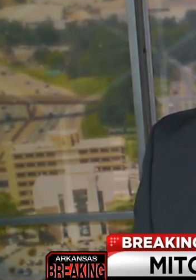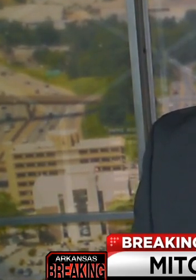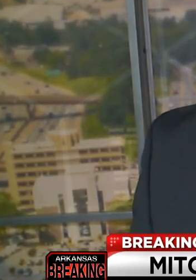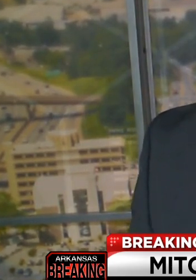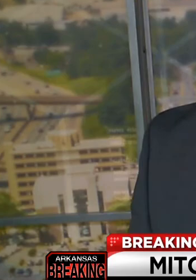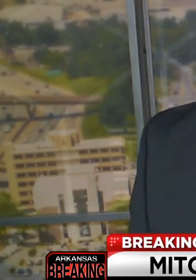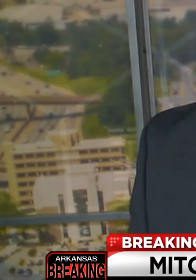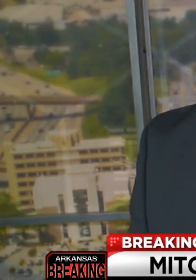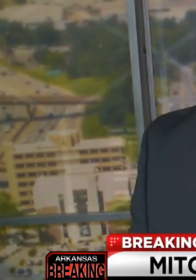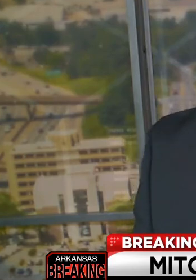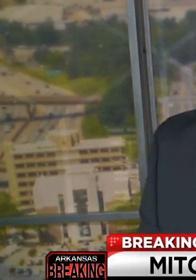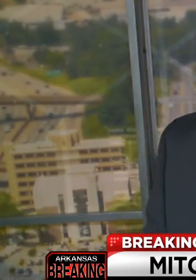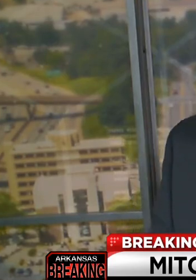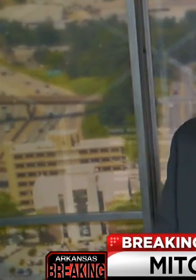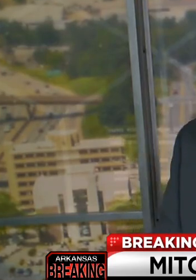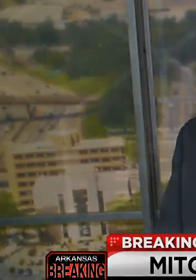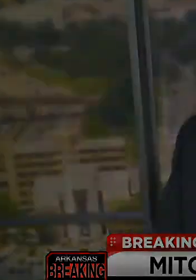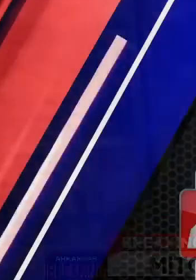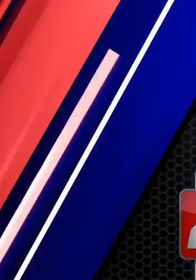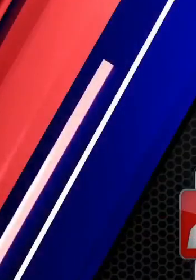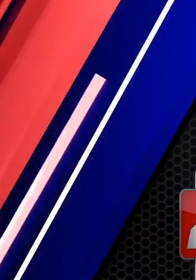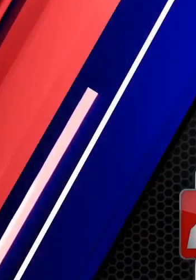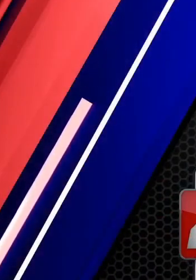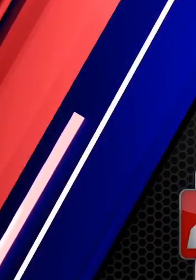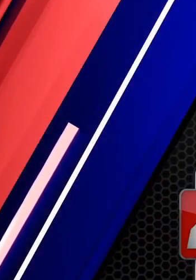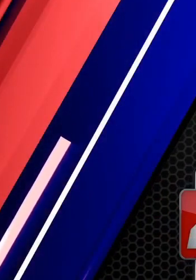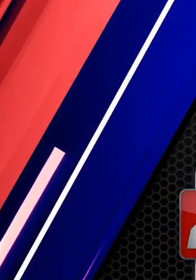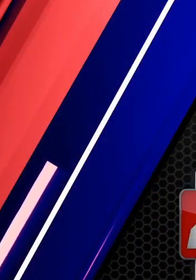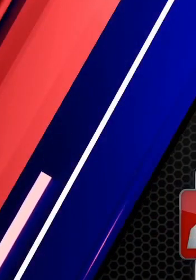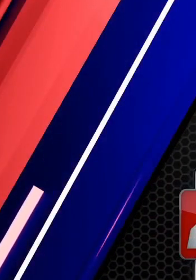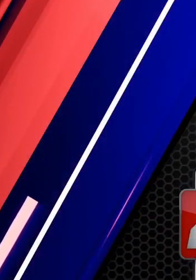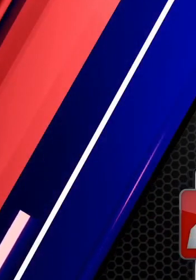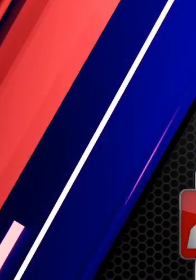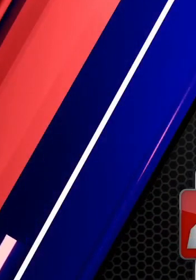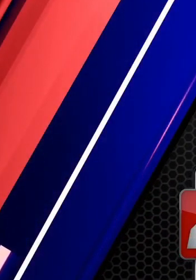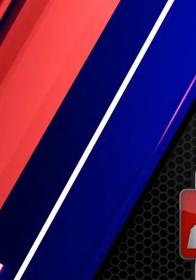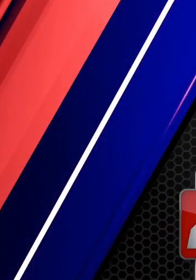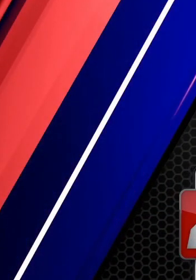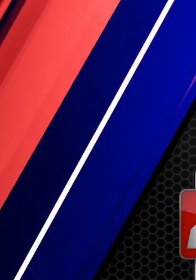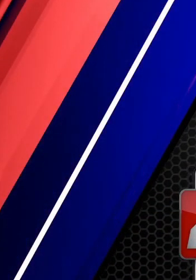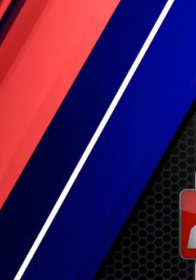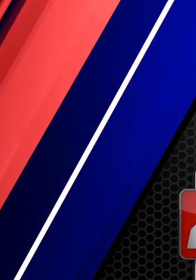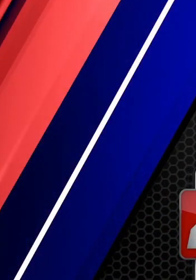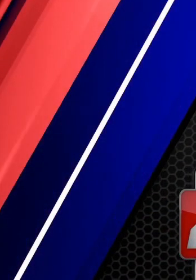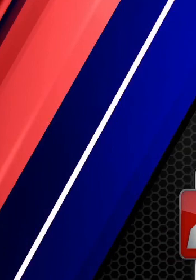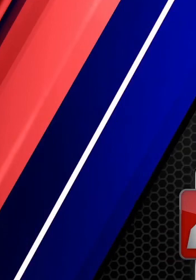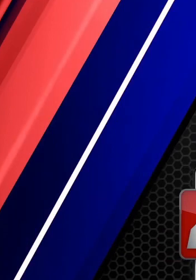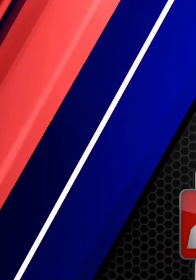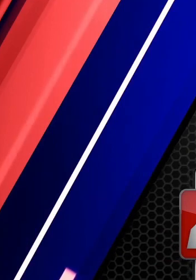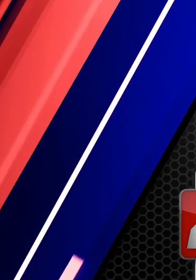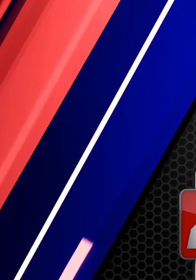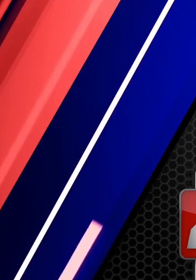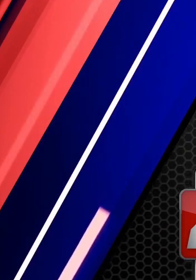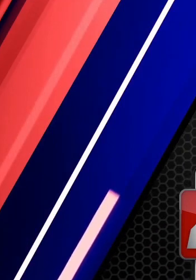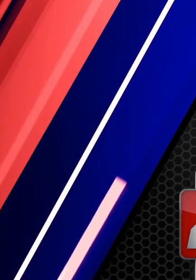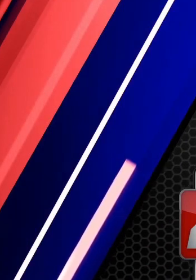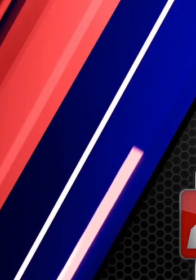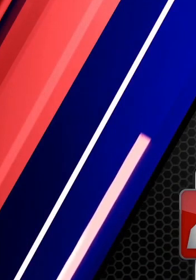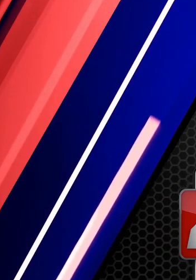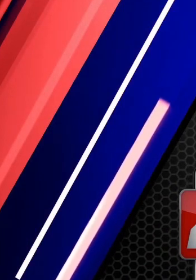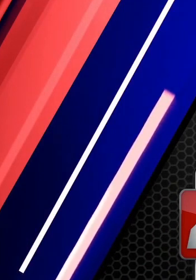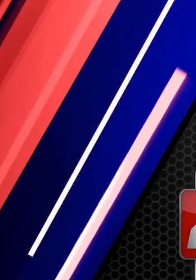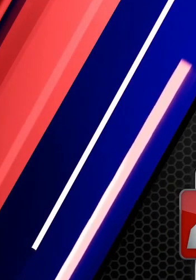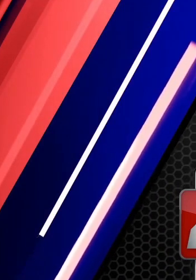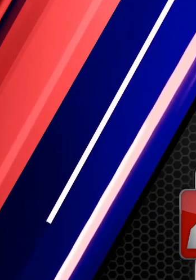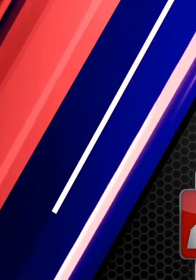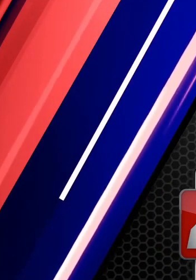day for breaking news as it happens. This has been breaking news coverage from the combined newsrooms of KARK4 and